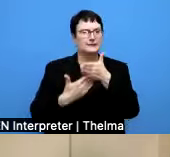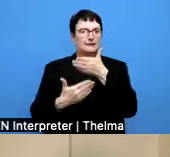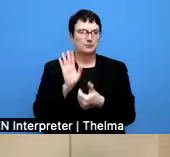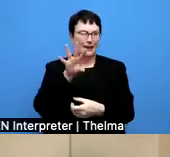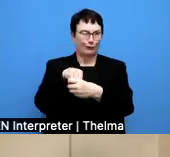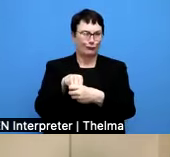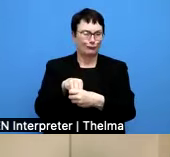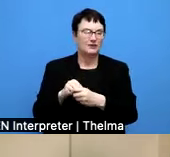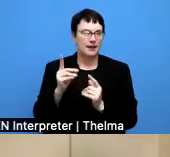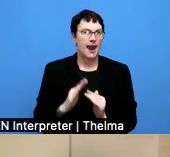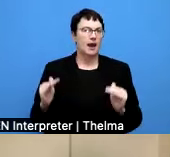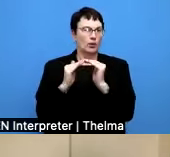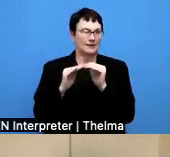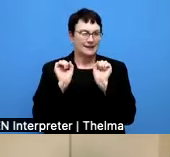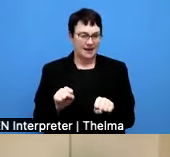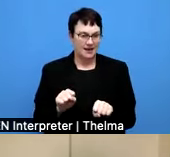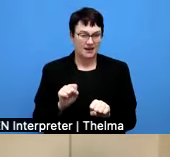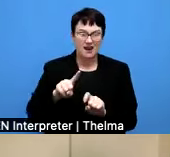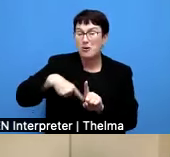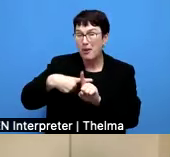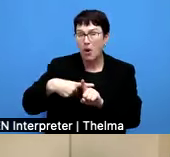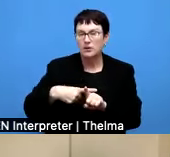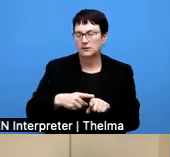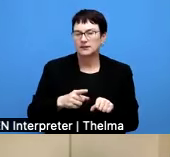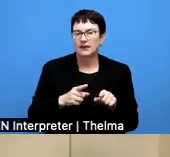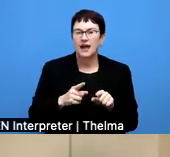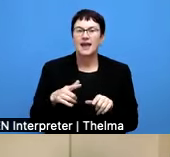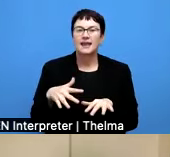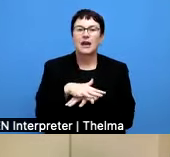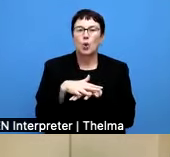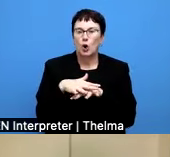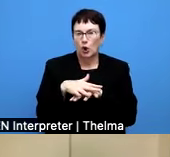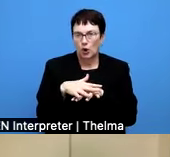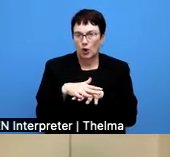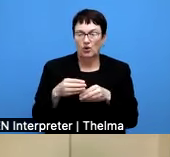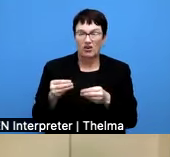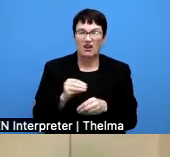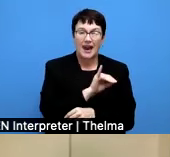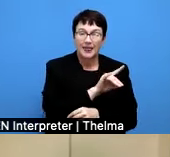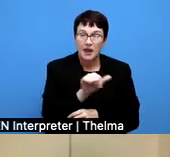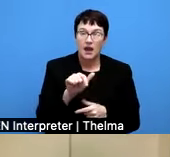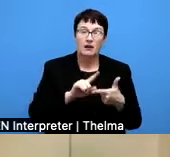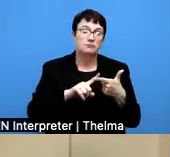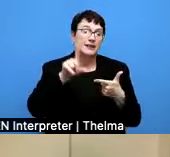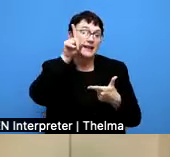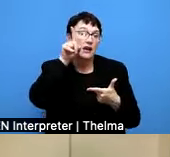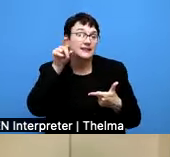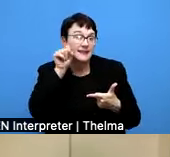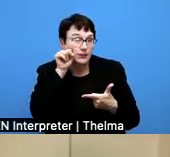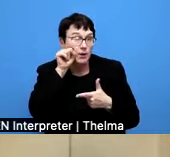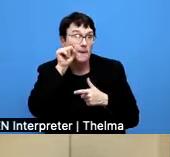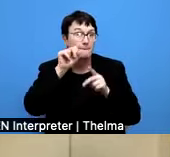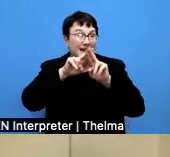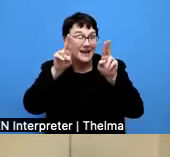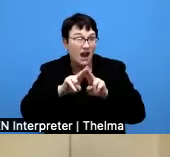of stakeholders, again, and as Nawaf indicated, with IDA and Down Syndrome International being part of the network. We